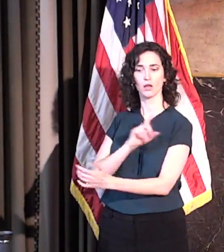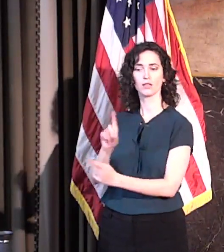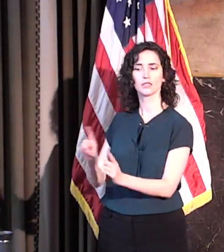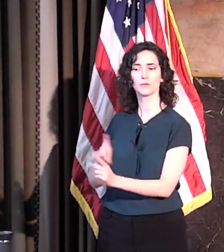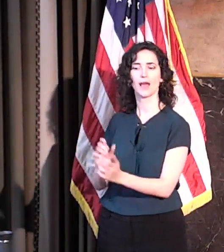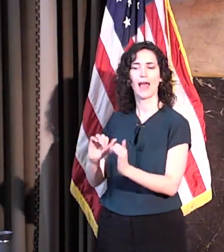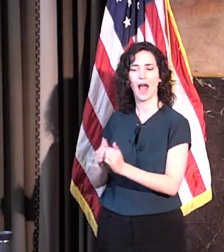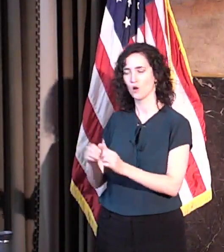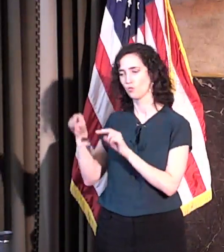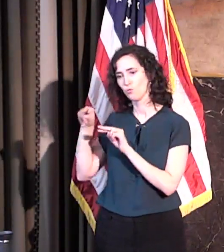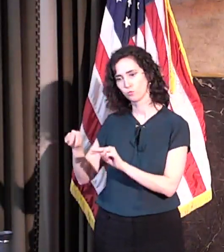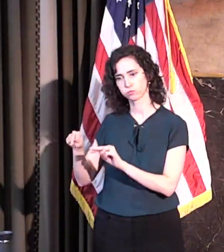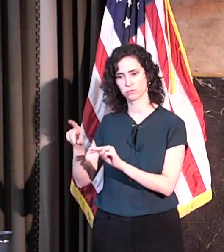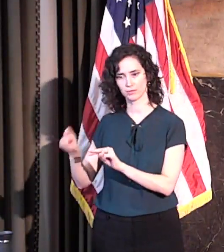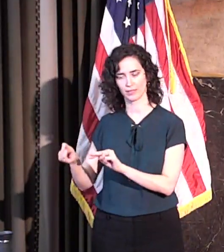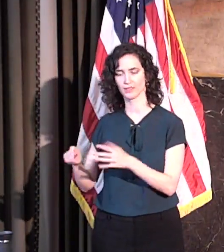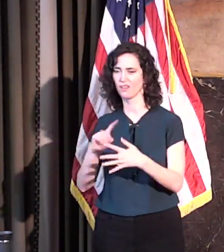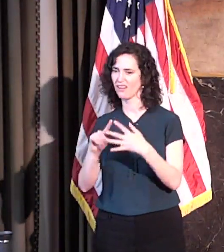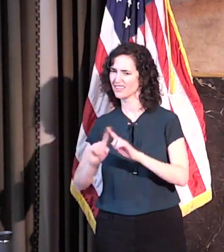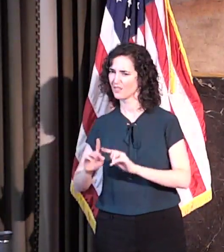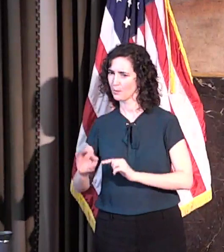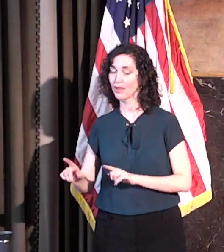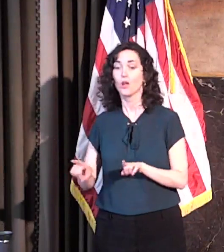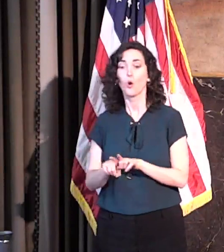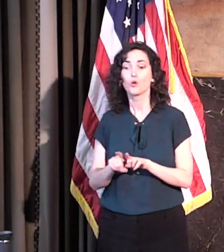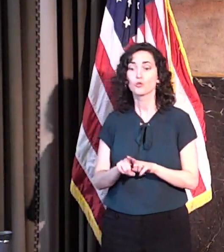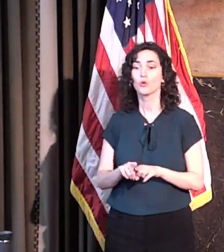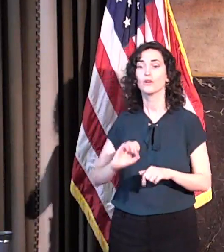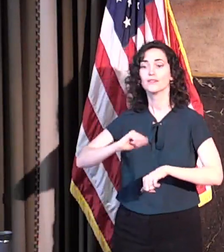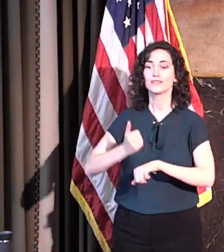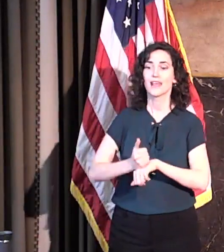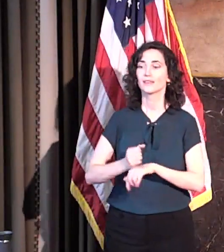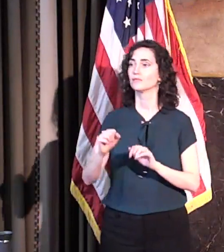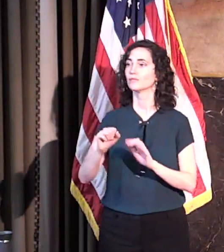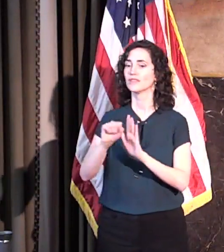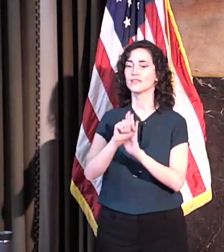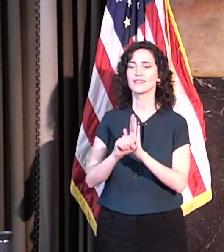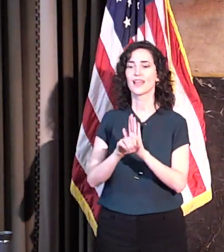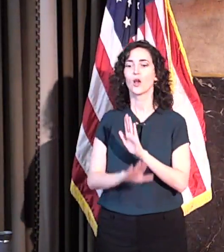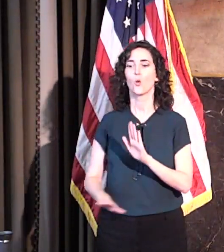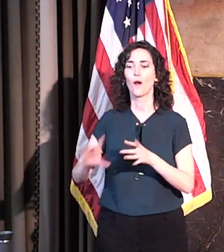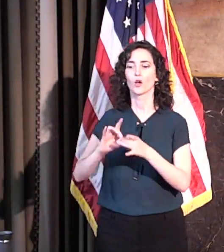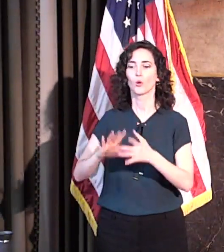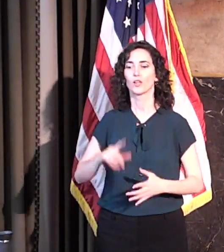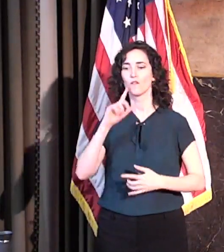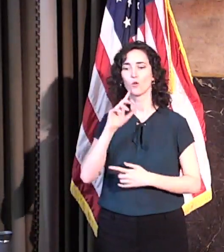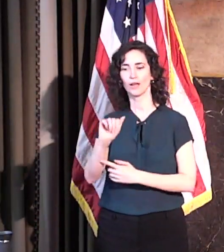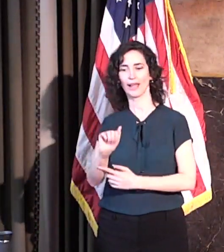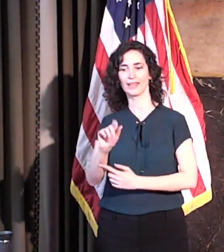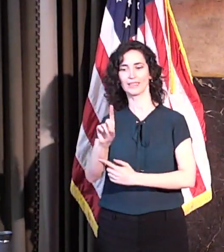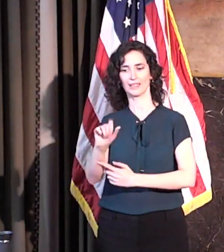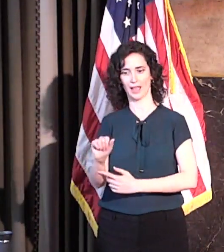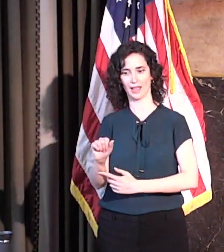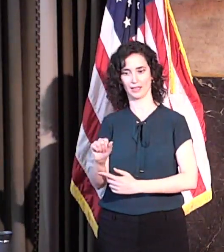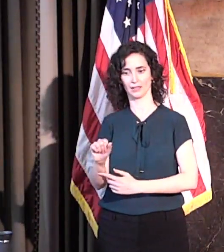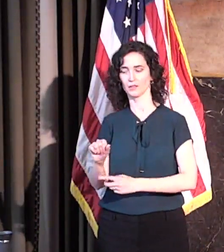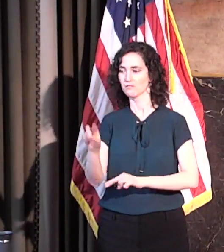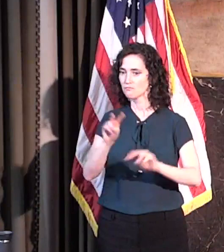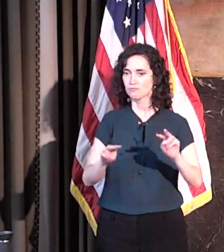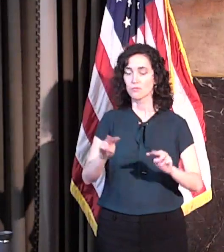And also things like creating a statewide coordinator for the Americans with Disabilities Act to make sure